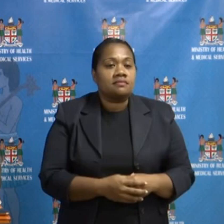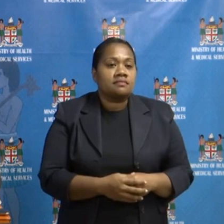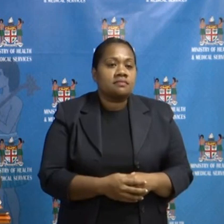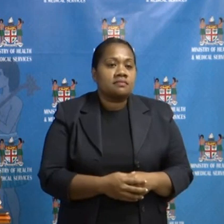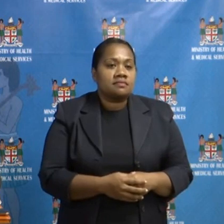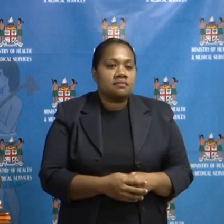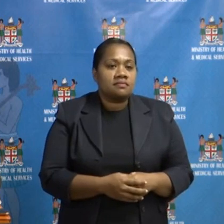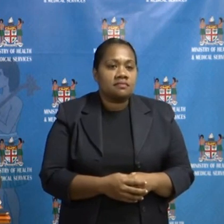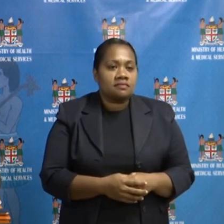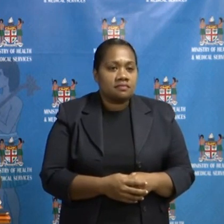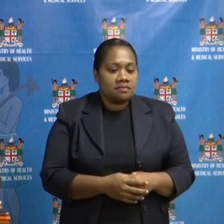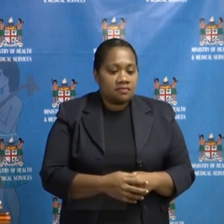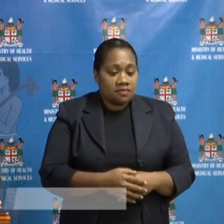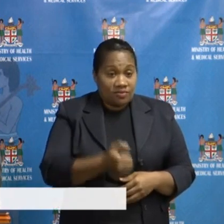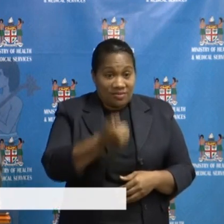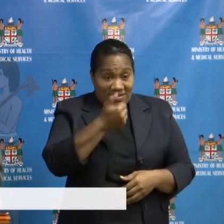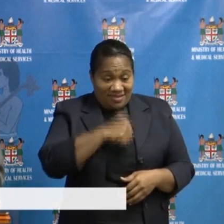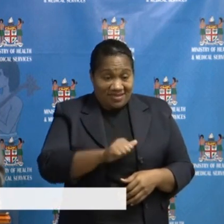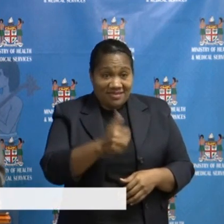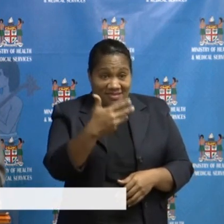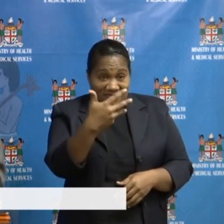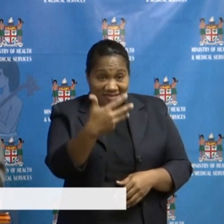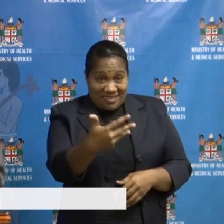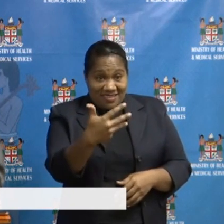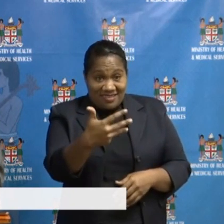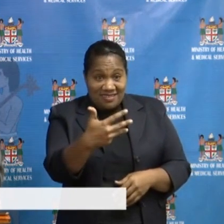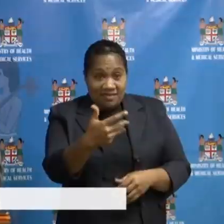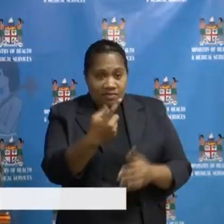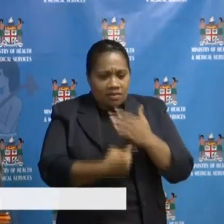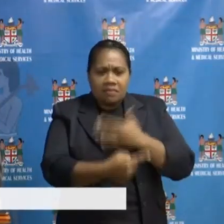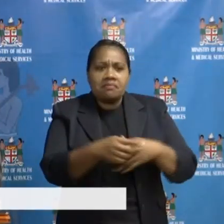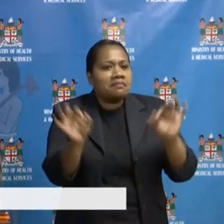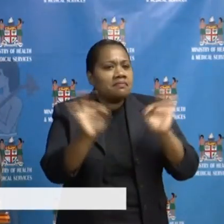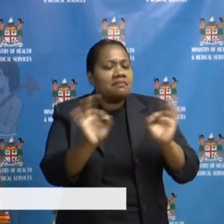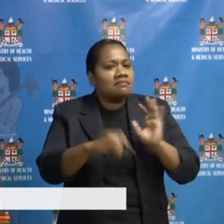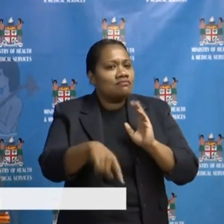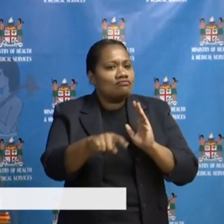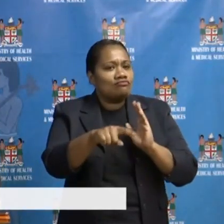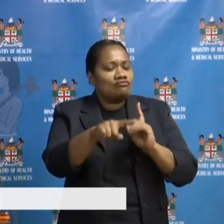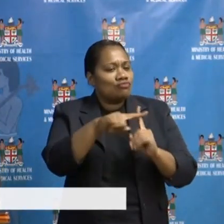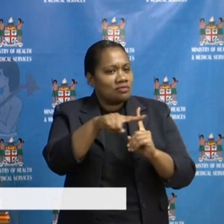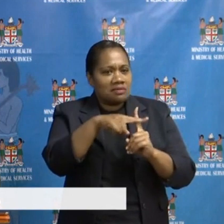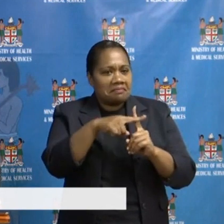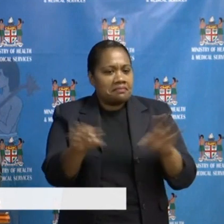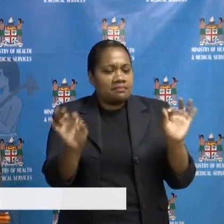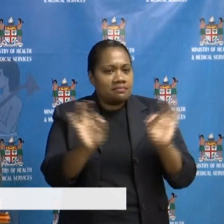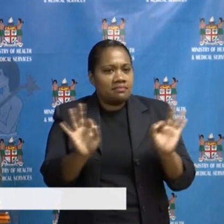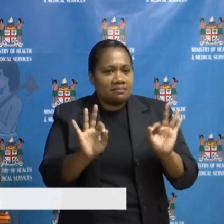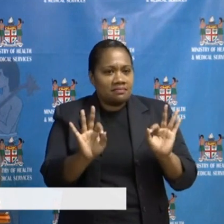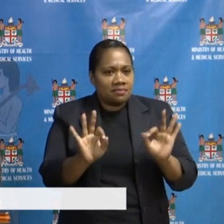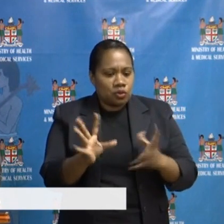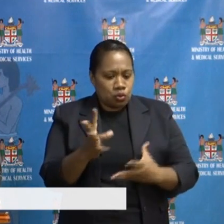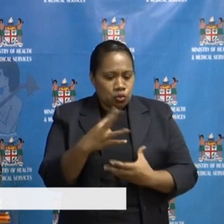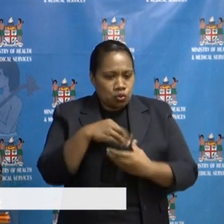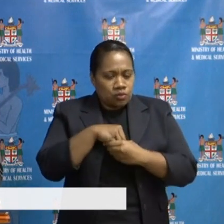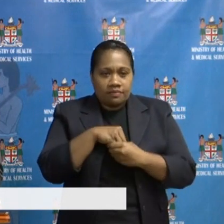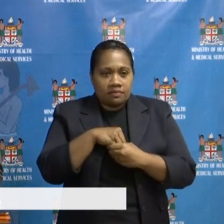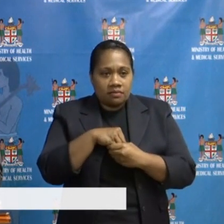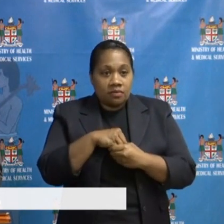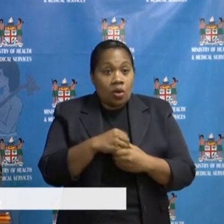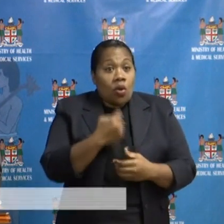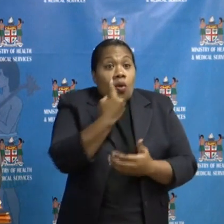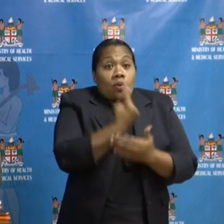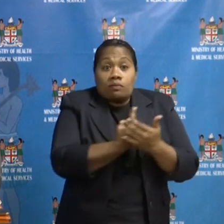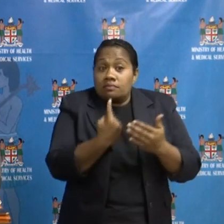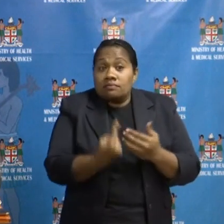None of the 69 primary contacts have tested positive for COVID-19 except for the hotel staff who